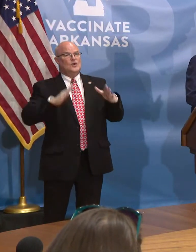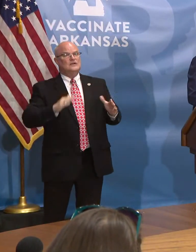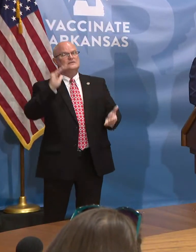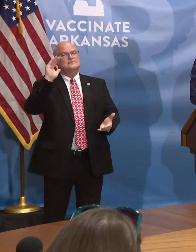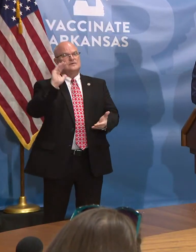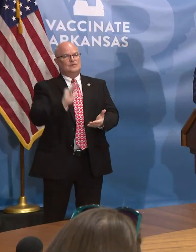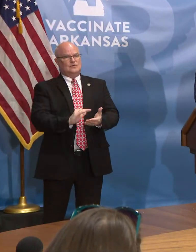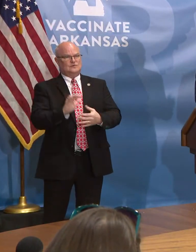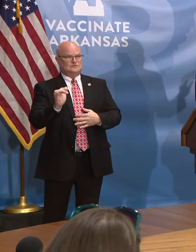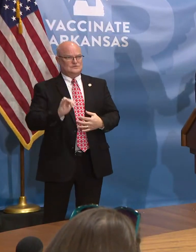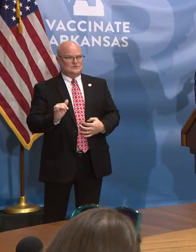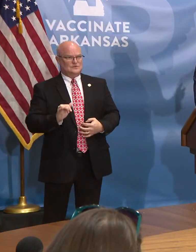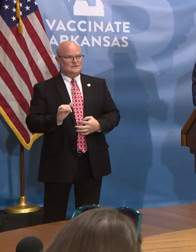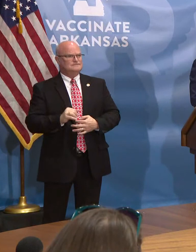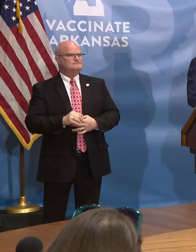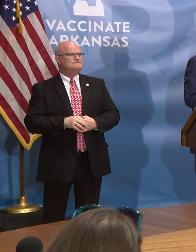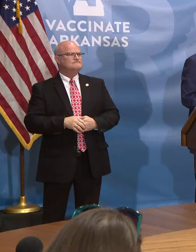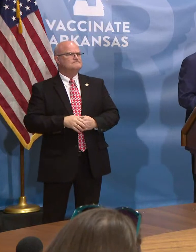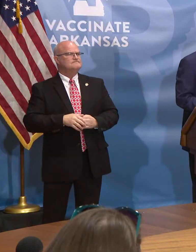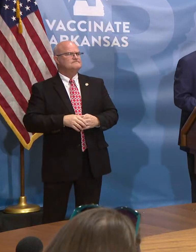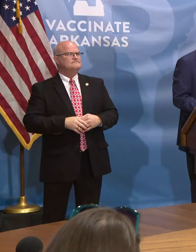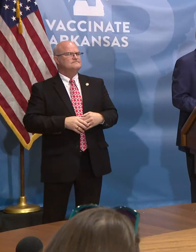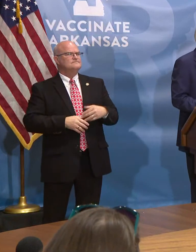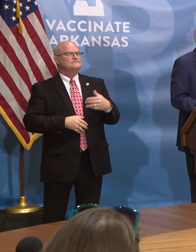now let me see what that,